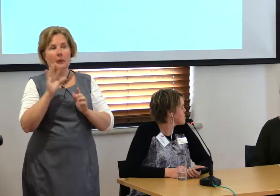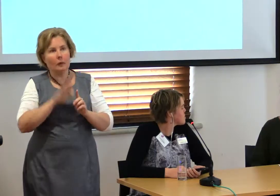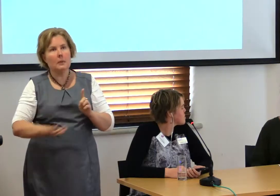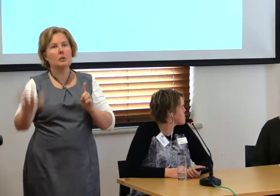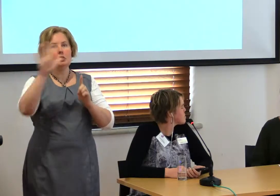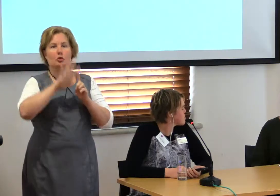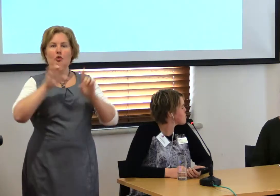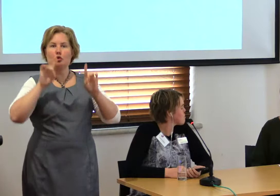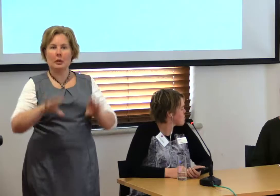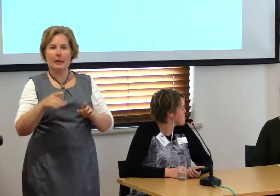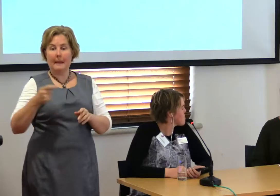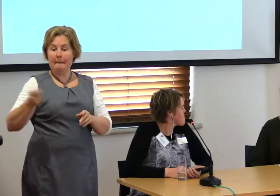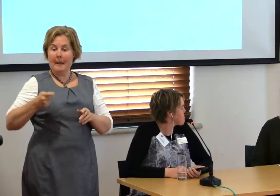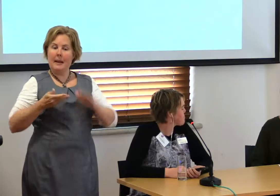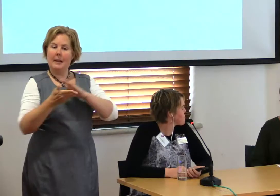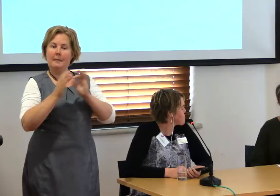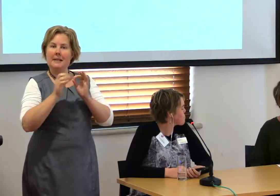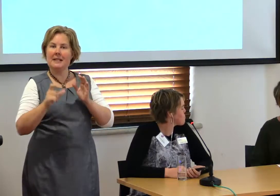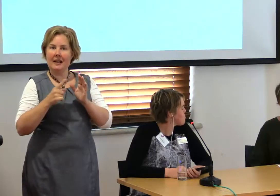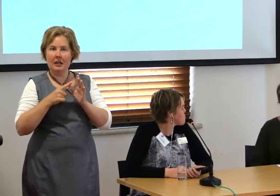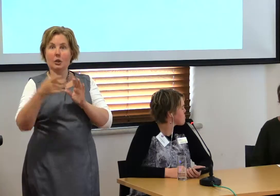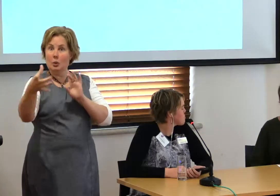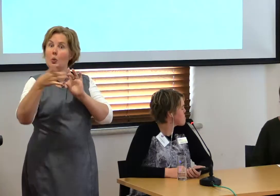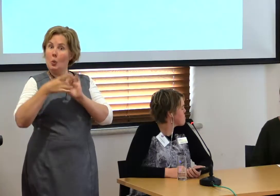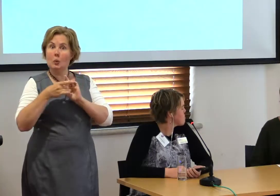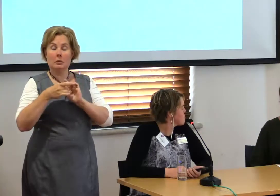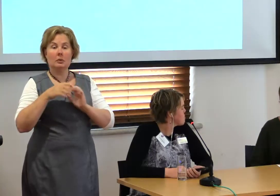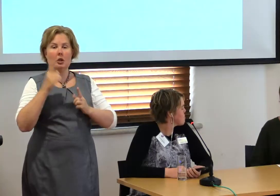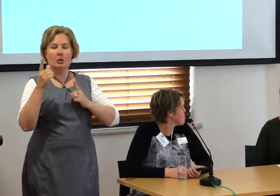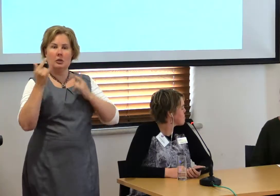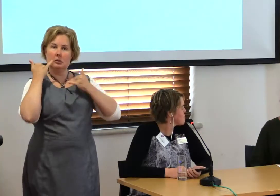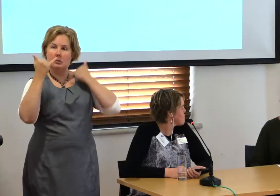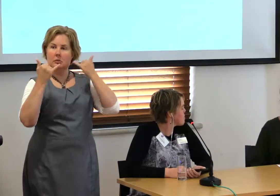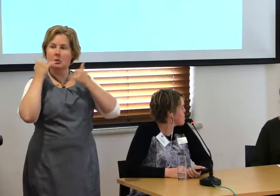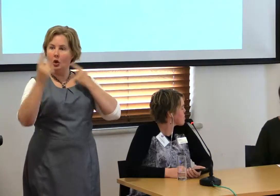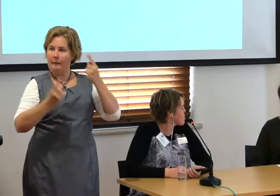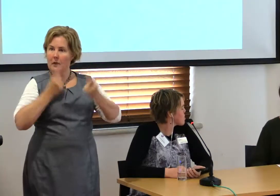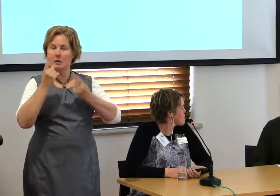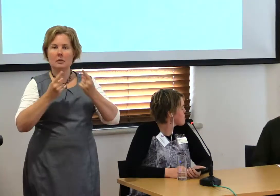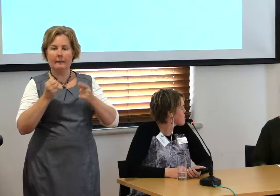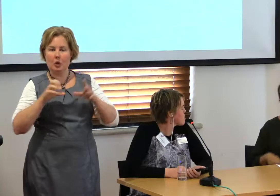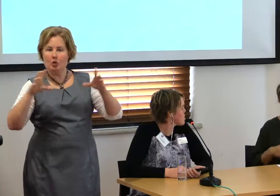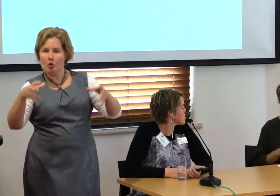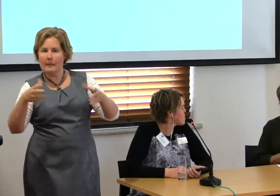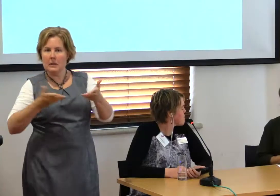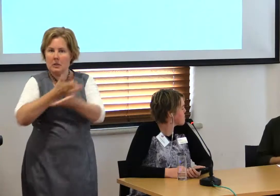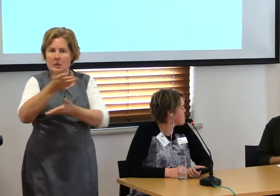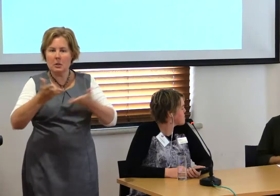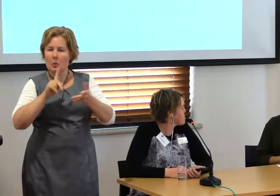join our teleconferences. And we facilitated small group discussions around the many issues that people were